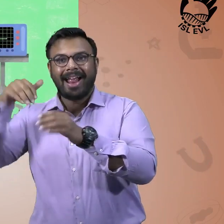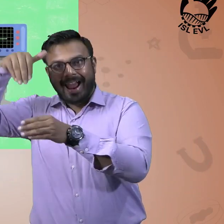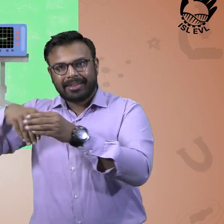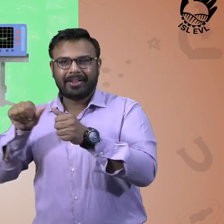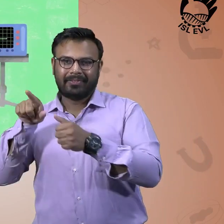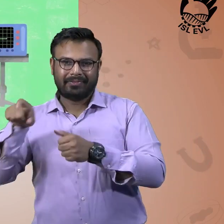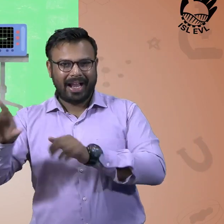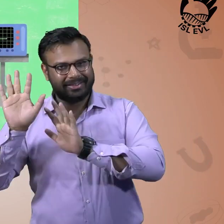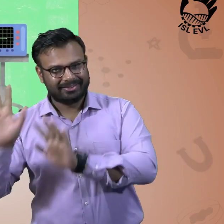or vice versa,